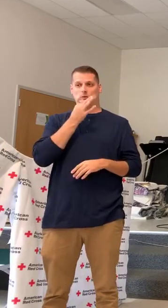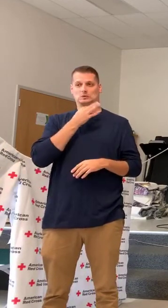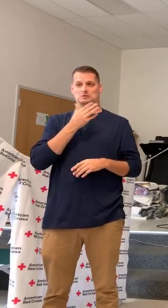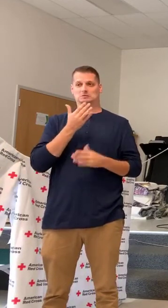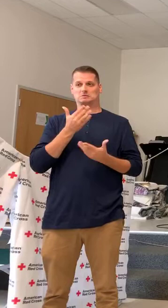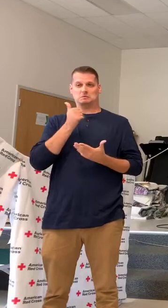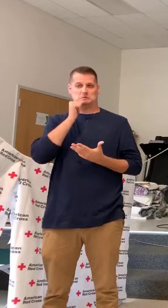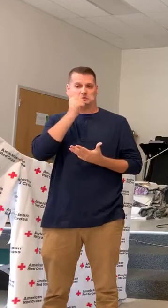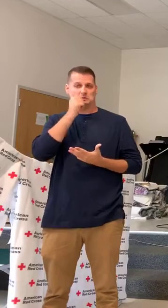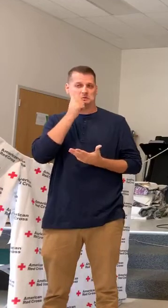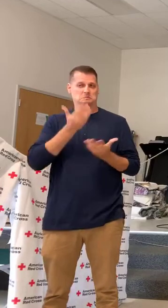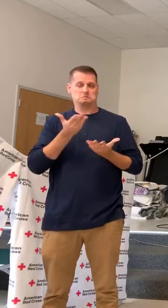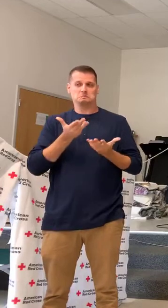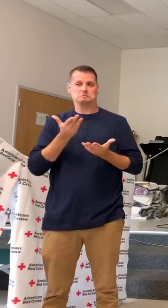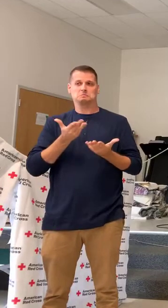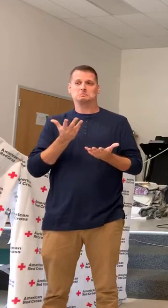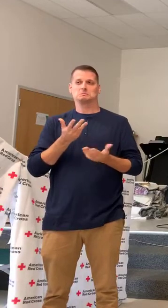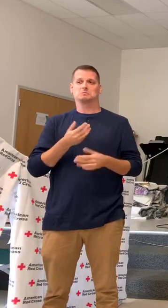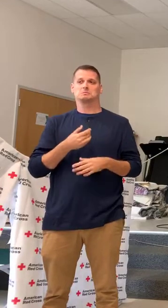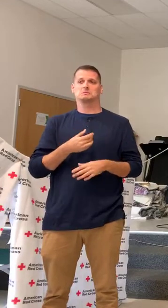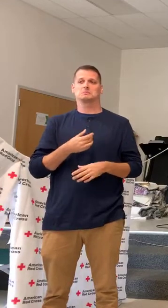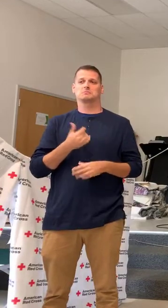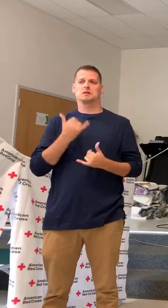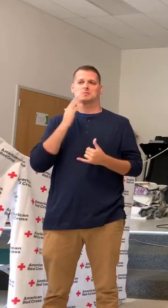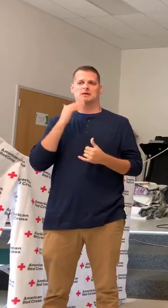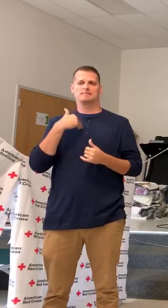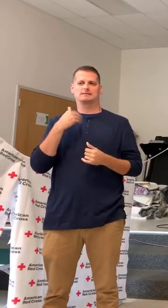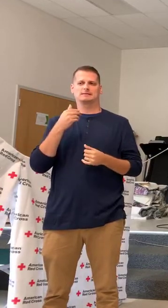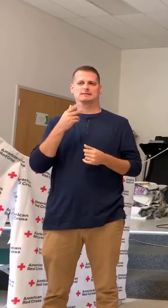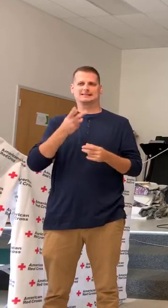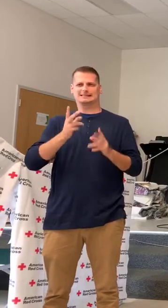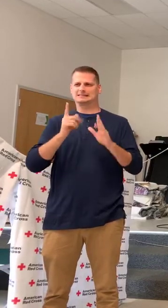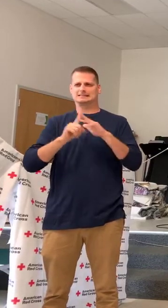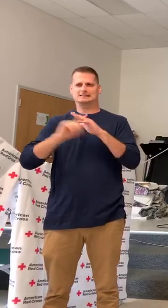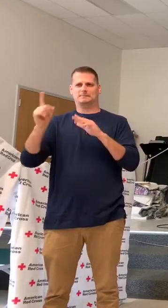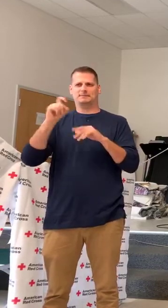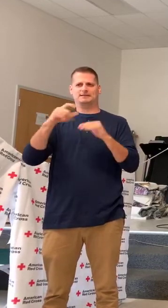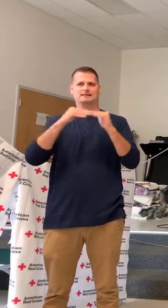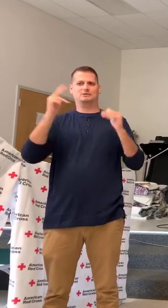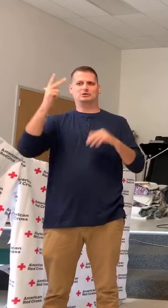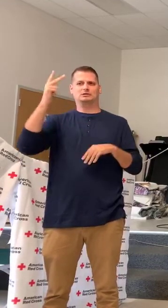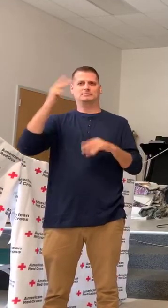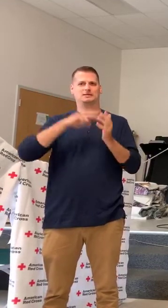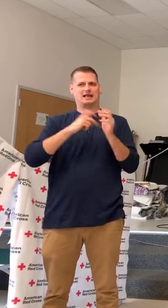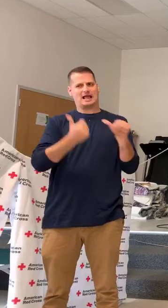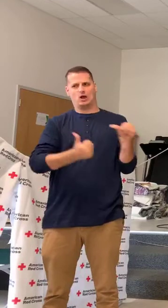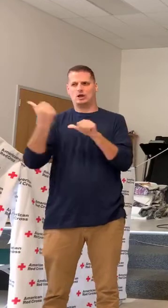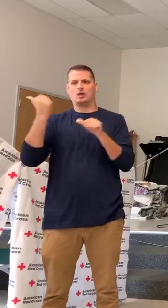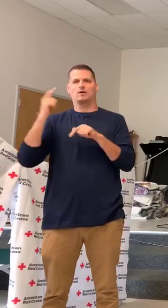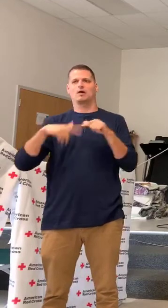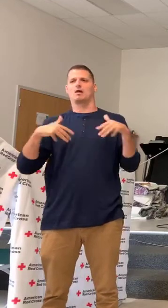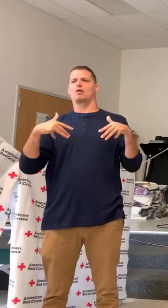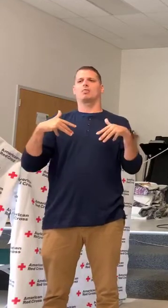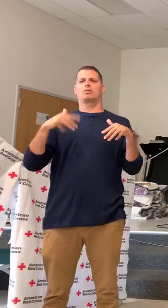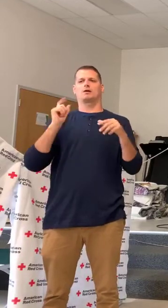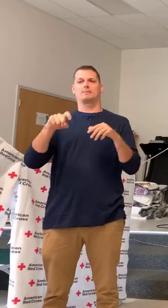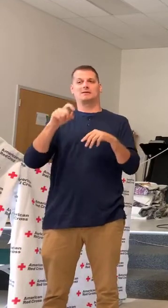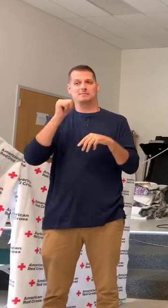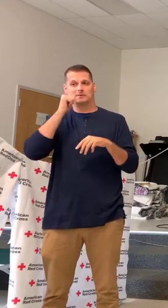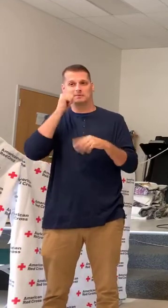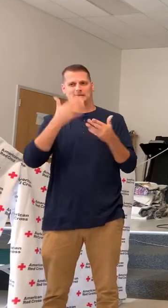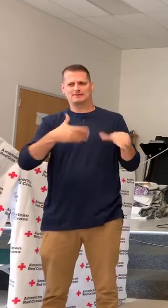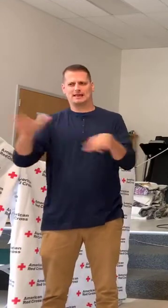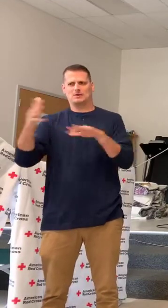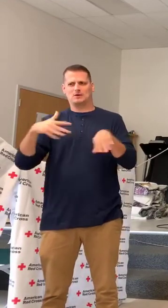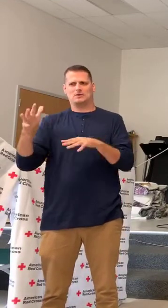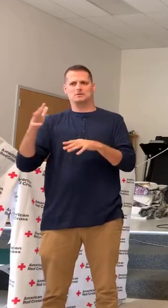is lifting that level 3 evacuation, what's that, and trying to get people back into their homes. And there's gonna be challenges with that. I'm gonna tell you